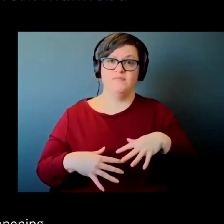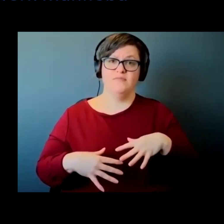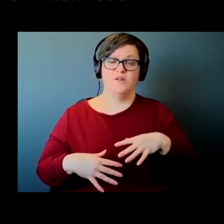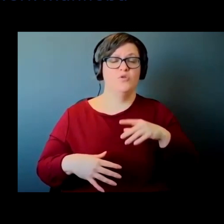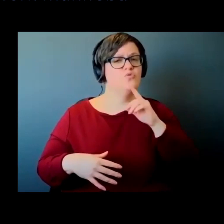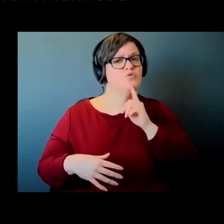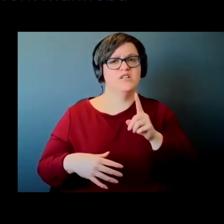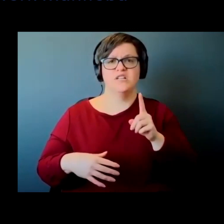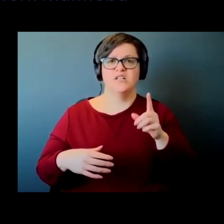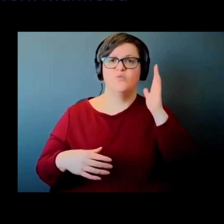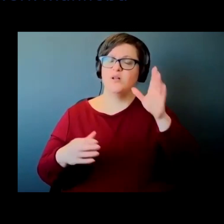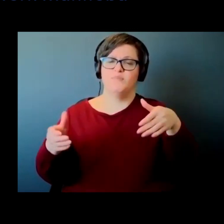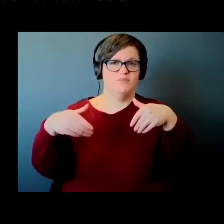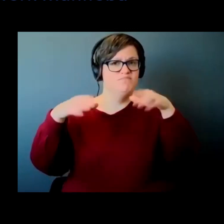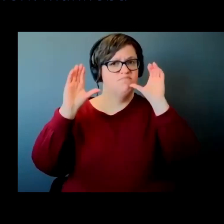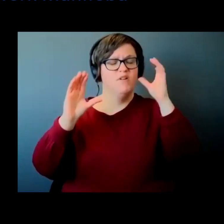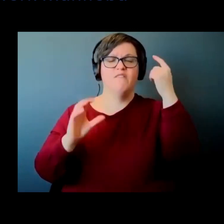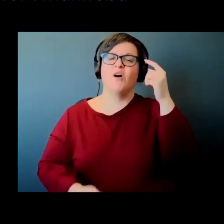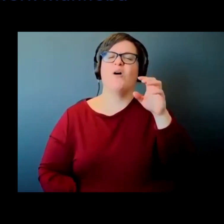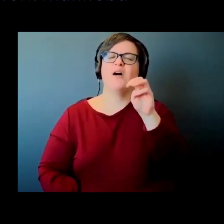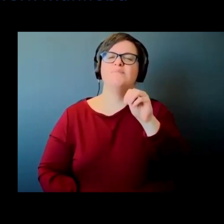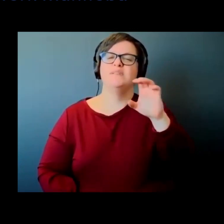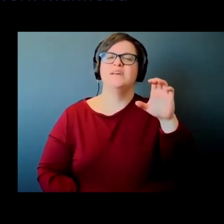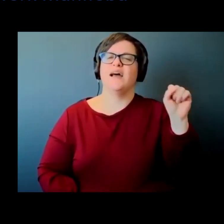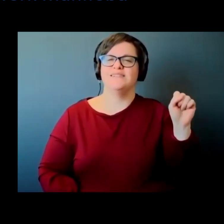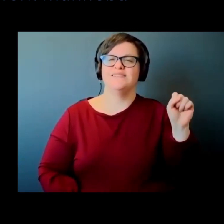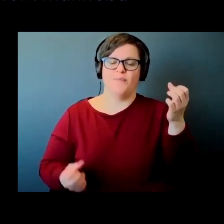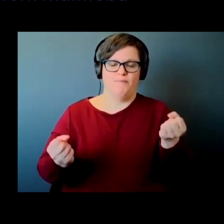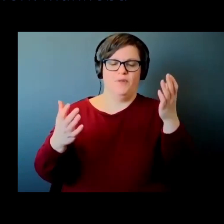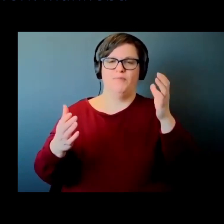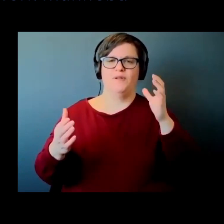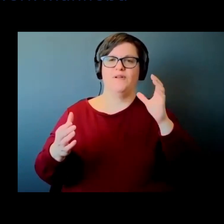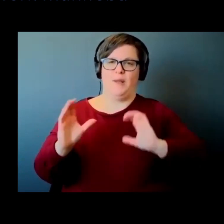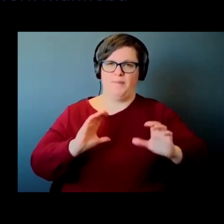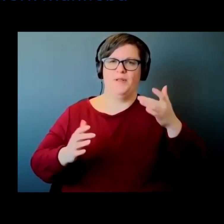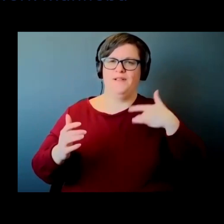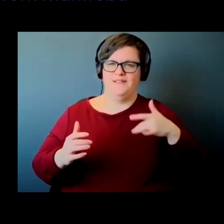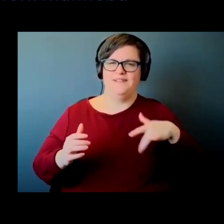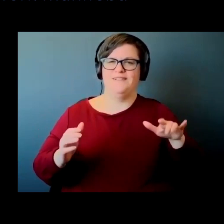MCS community. Yeah. So I wanted to ask you,